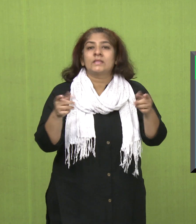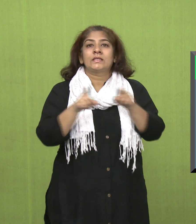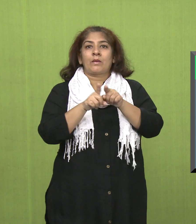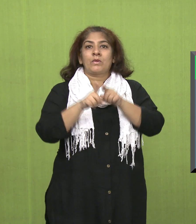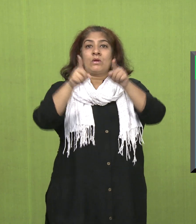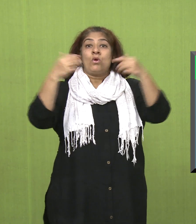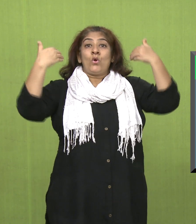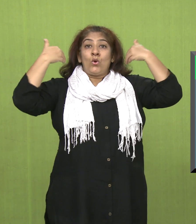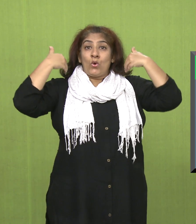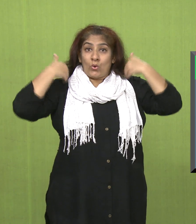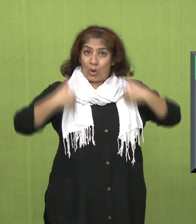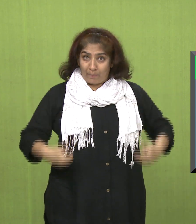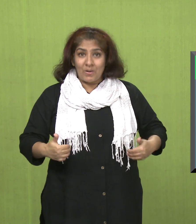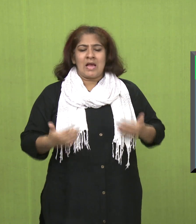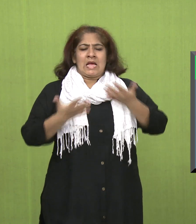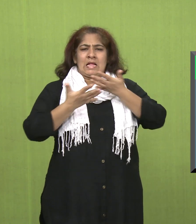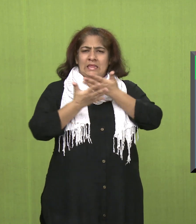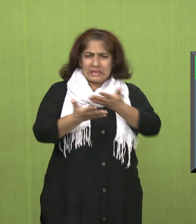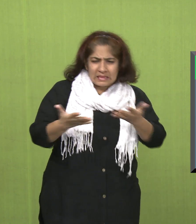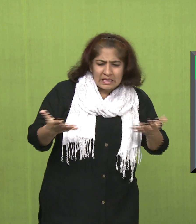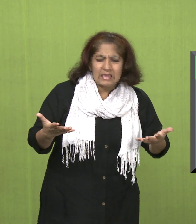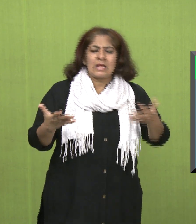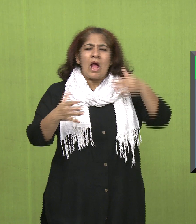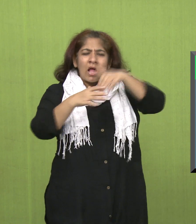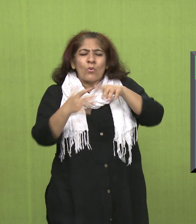Now let's understand human resource